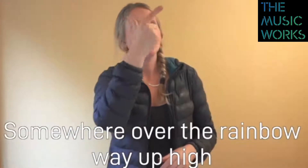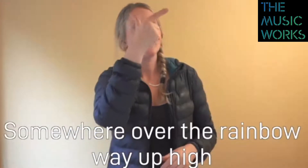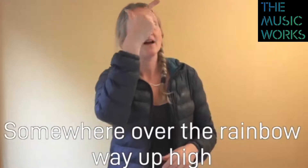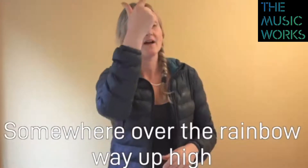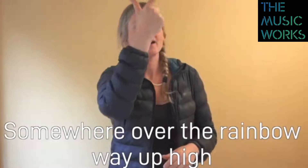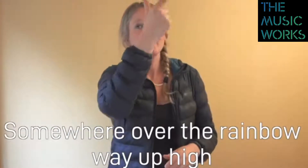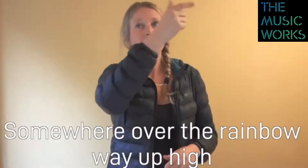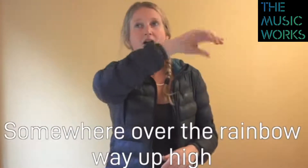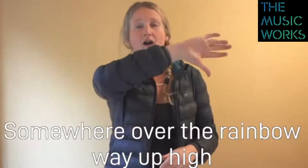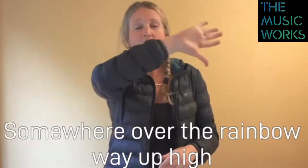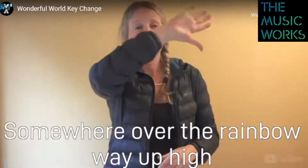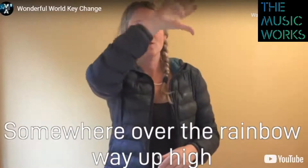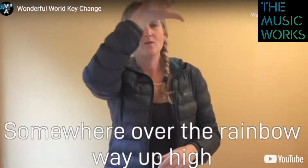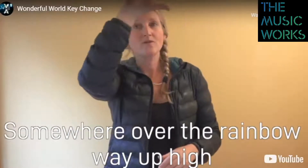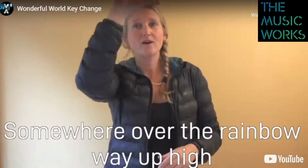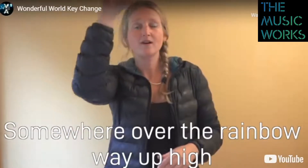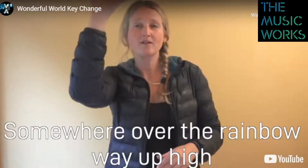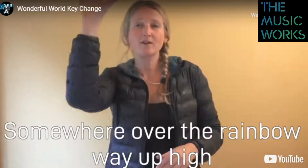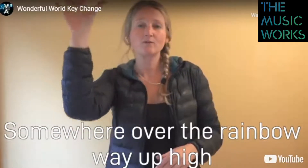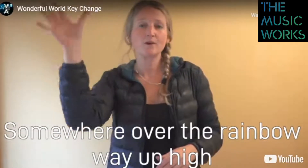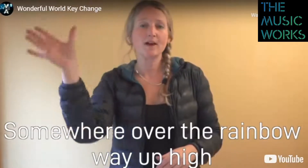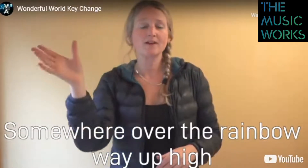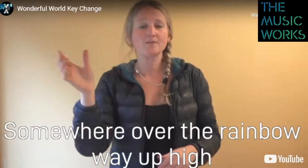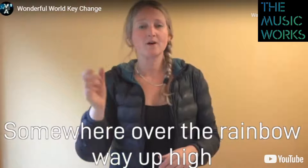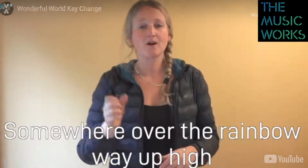somewhere over the rainbow,